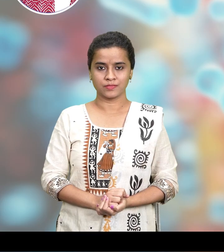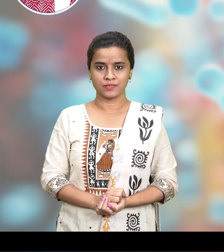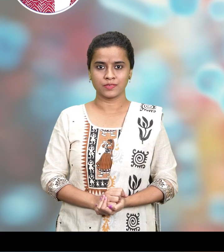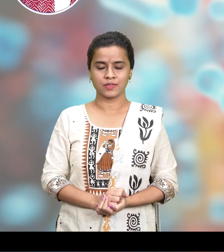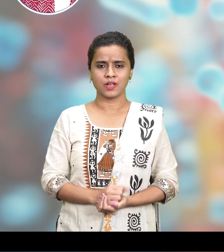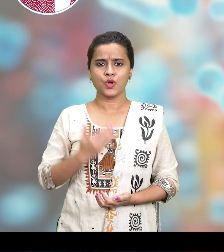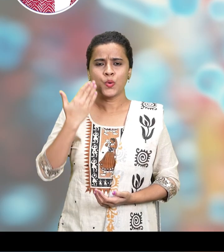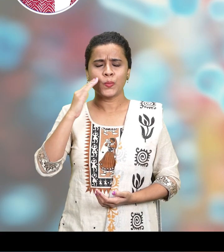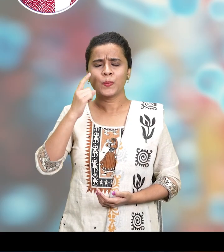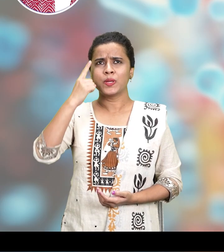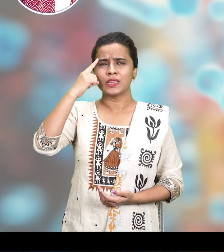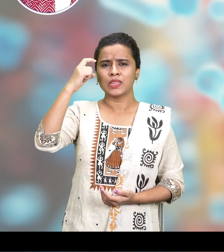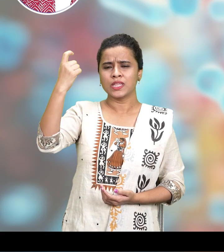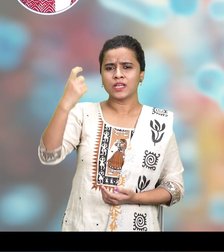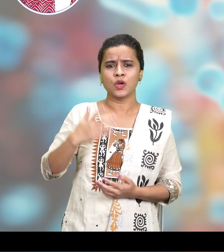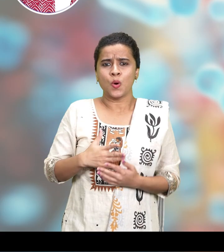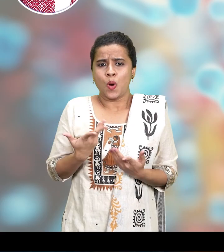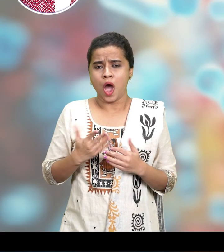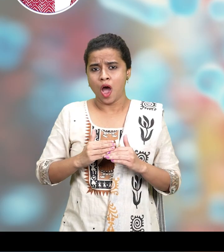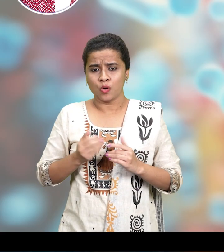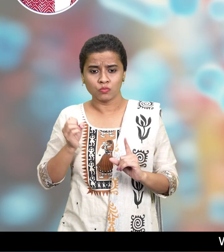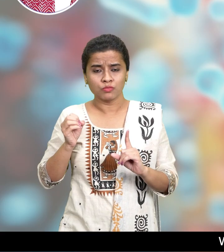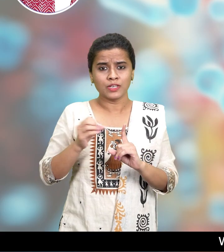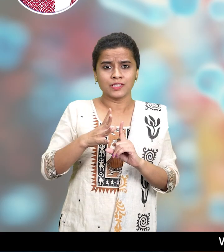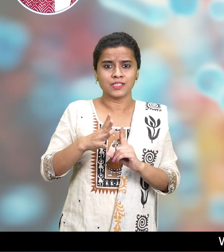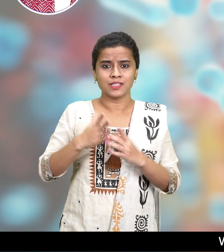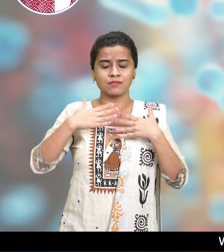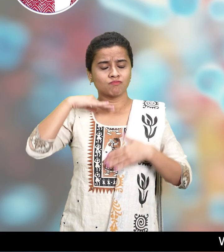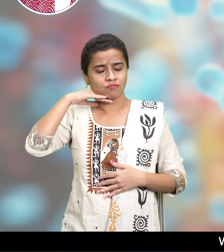when we think about the causes of diseases.